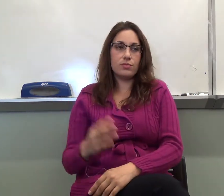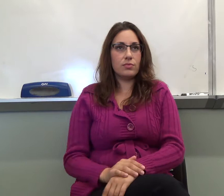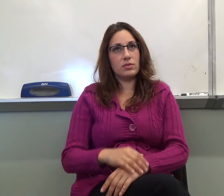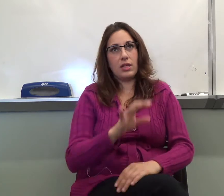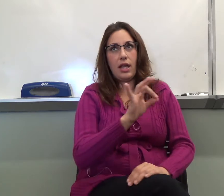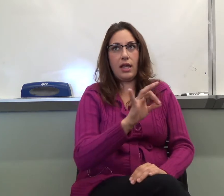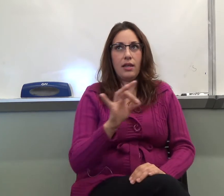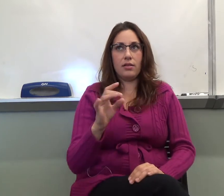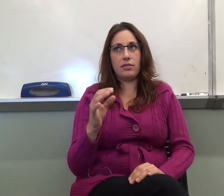11.8.